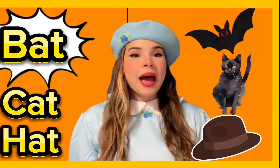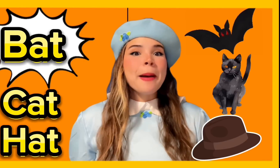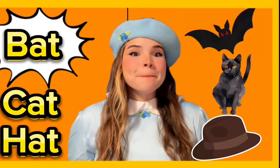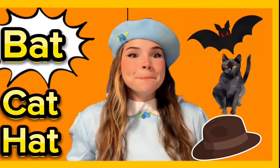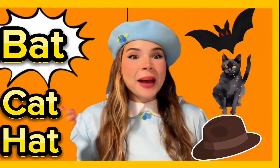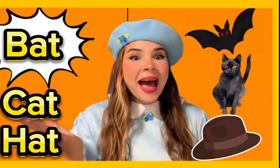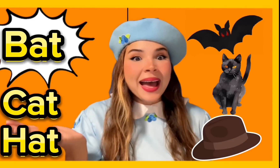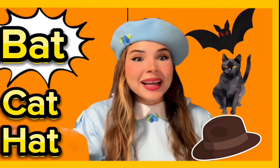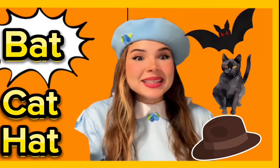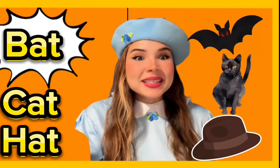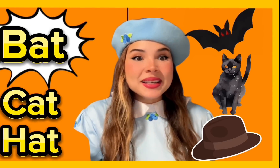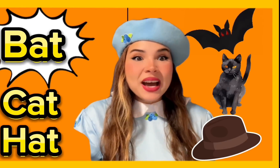Bat.